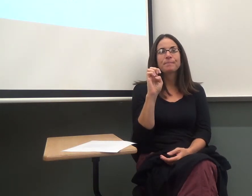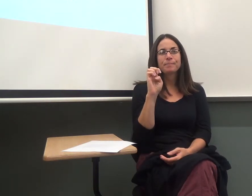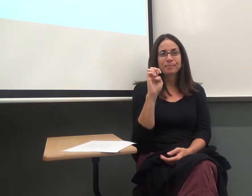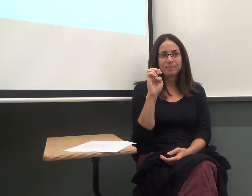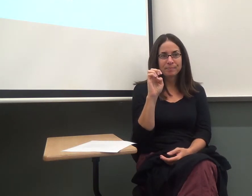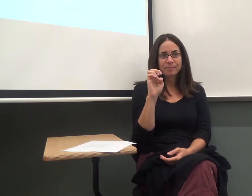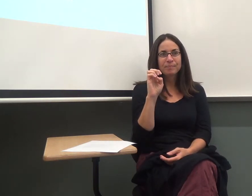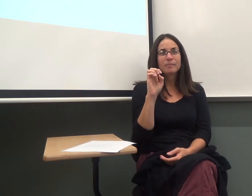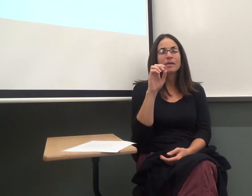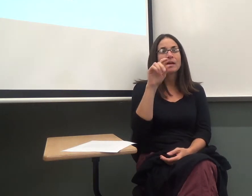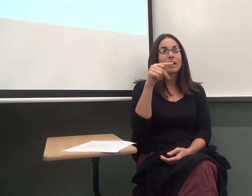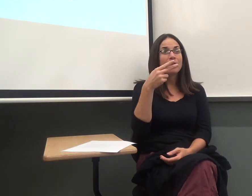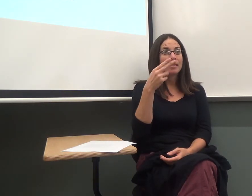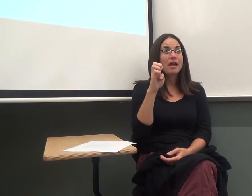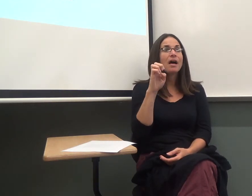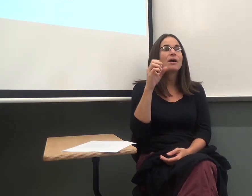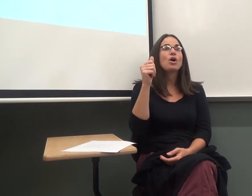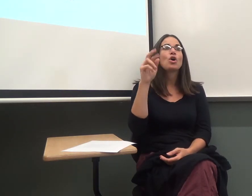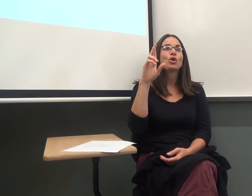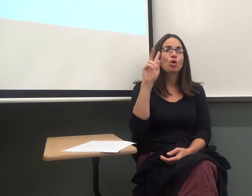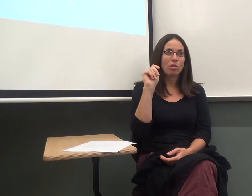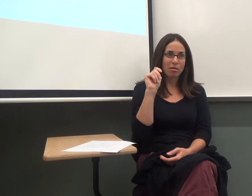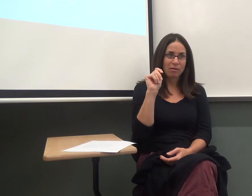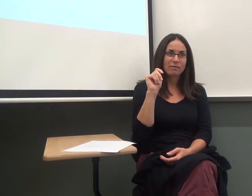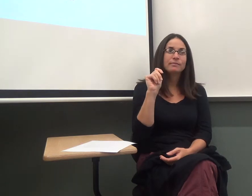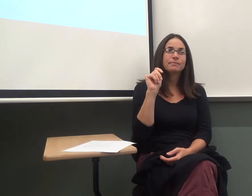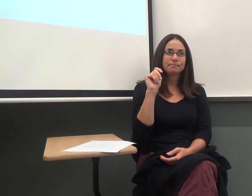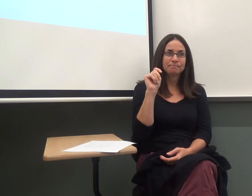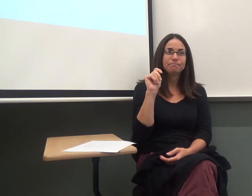things It's a as noun. an action, or we can,